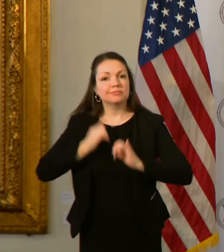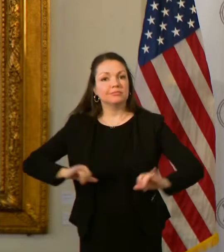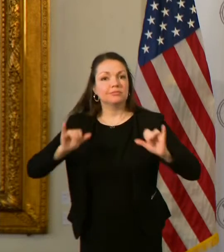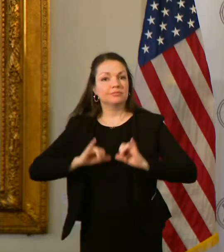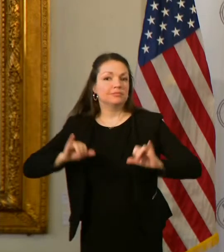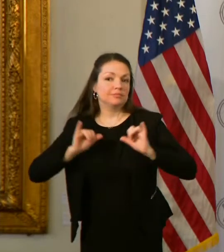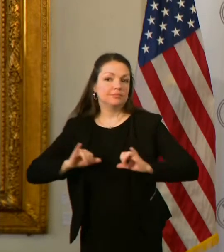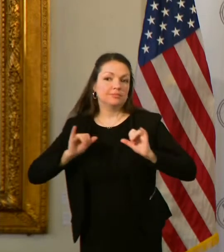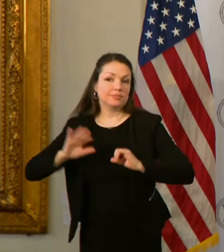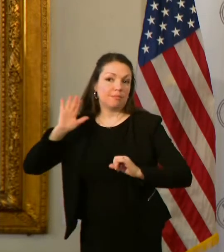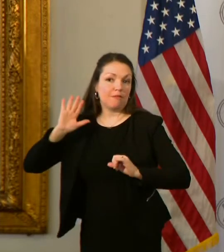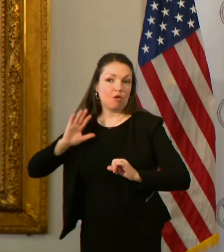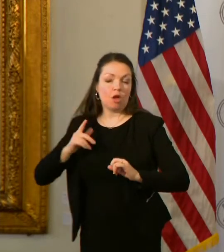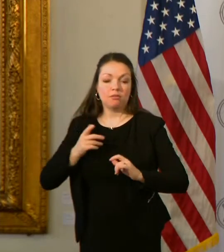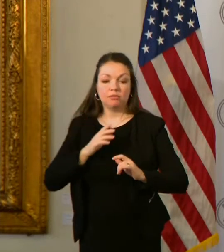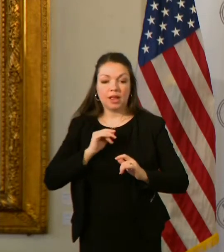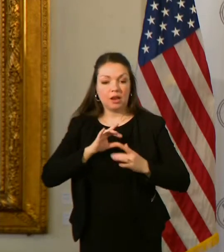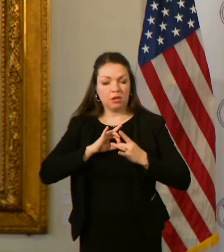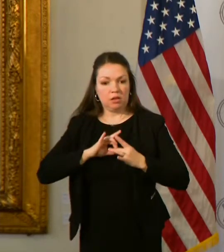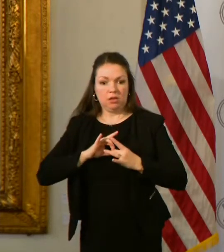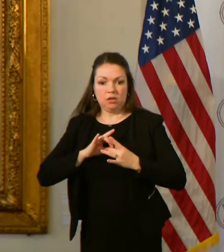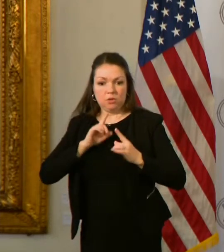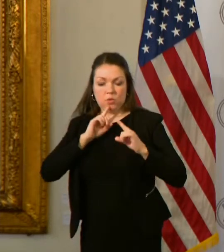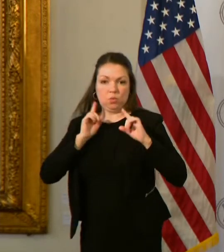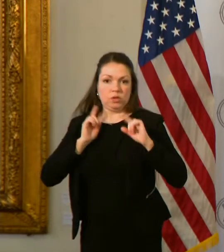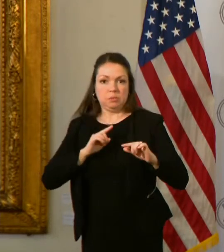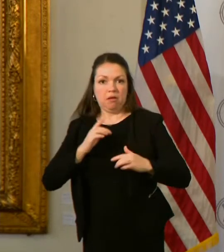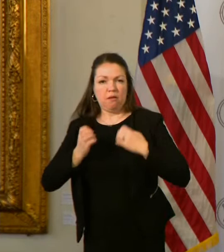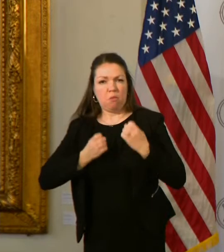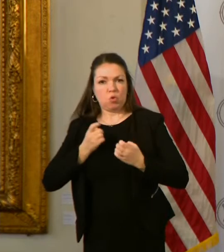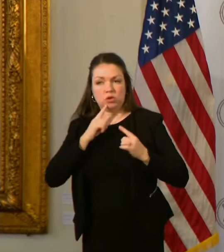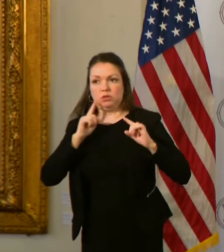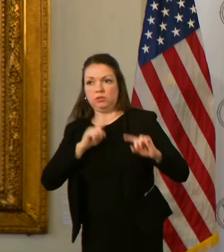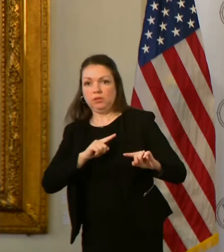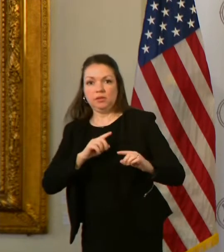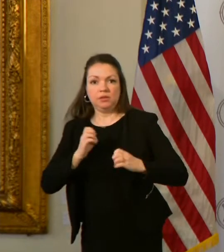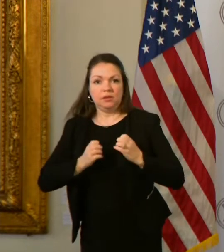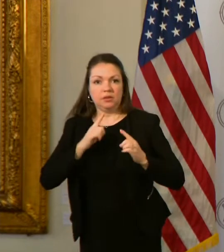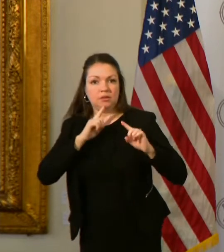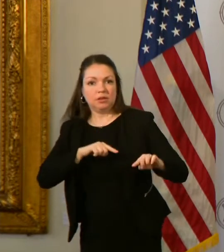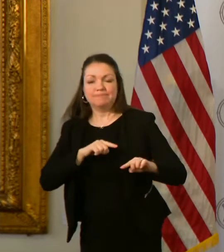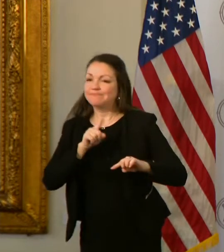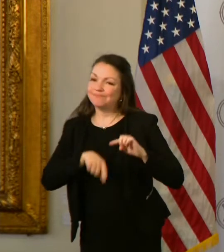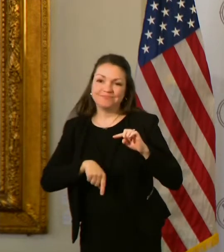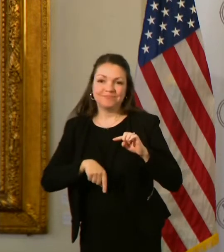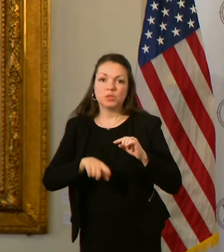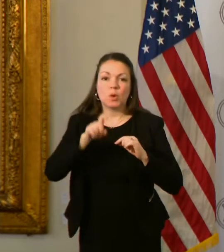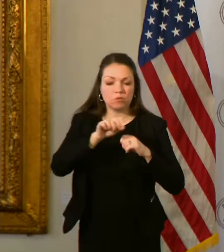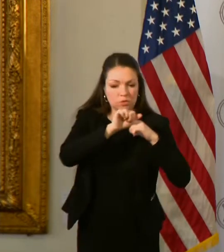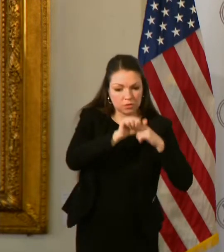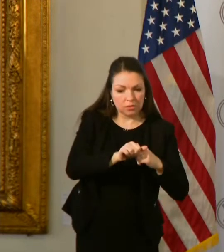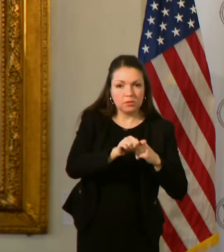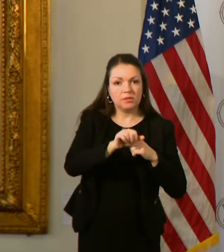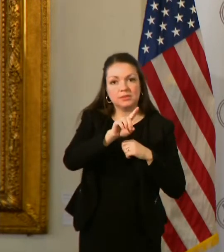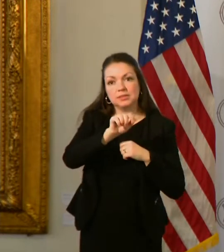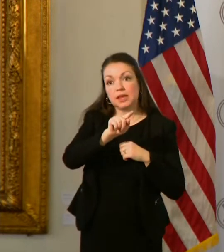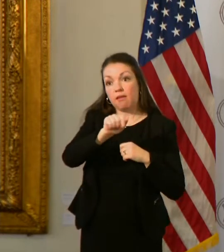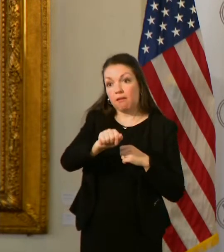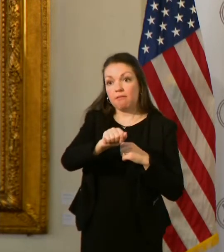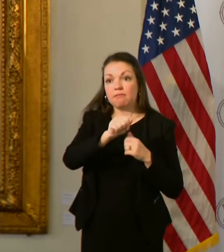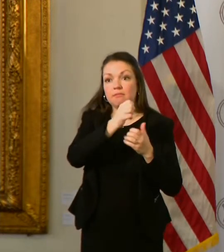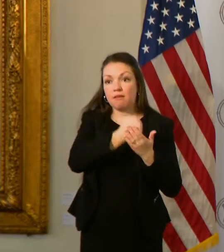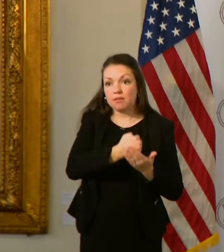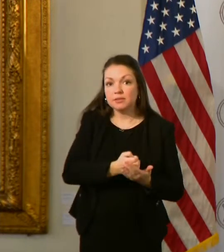rooted by emotion and not by data and research and evidence that tells us